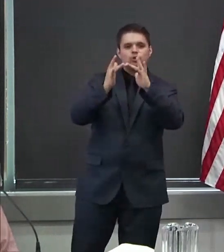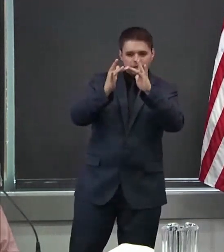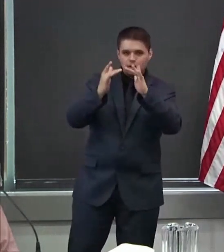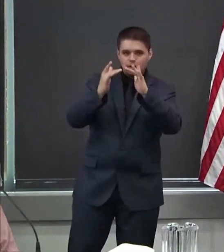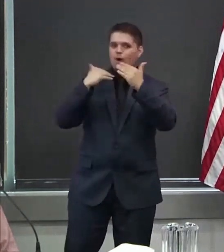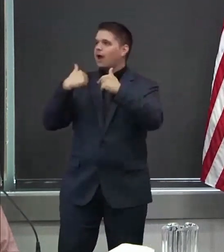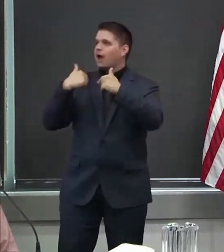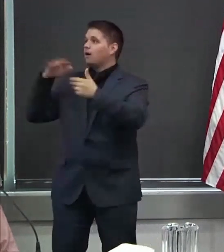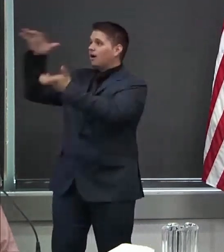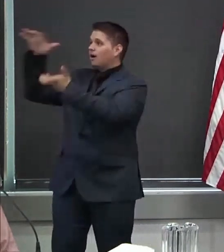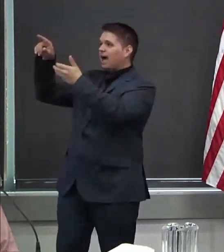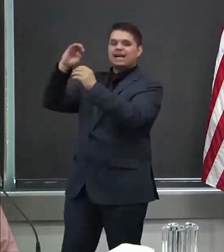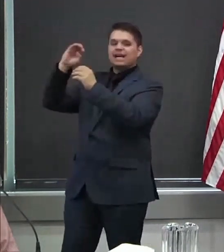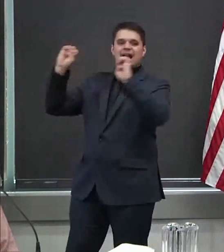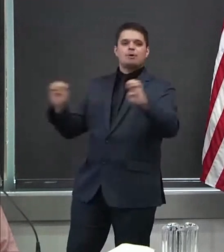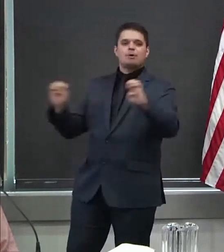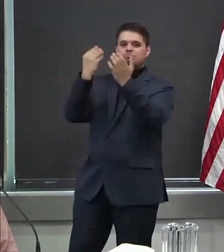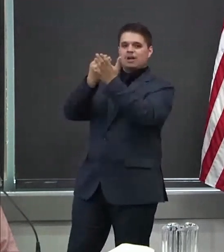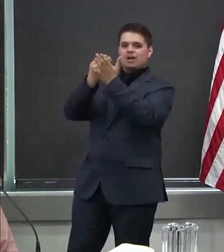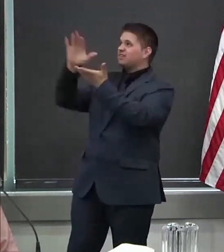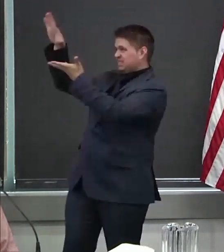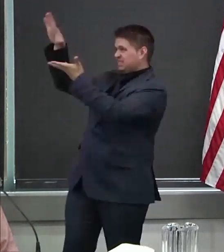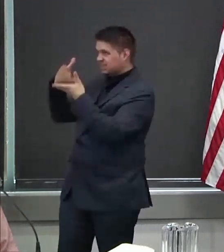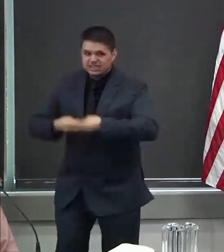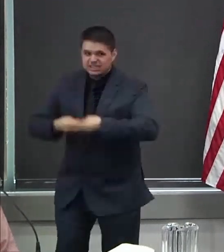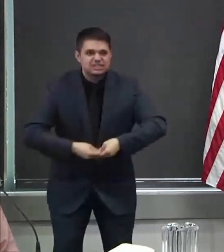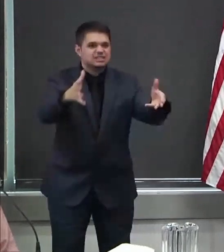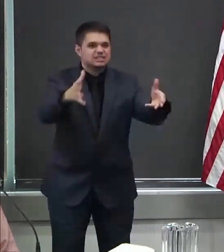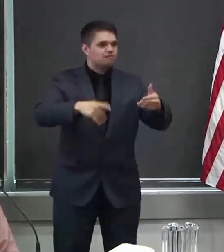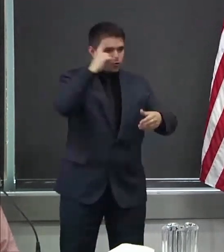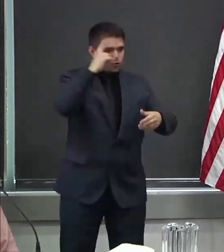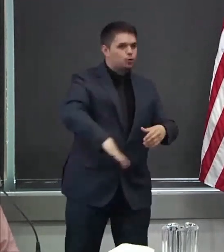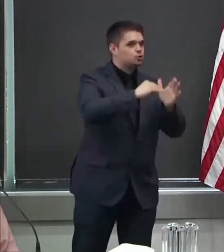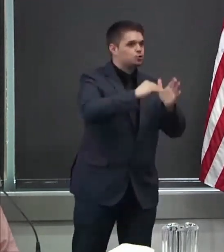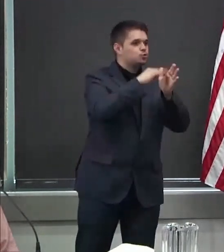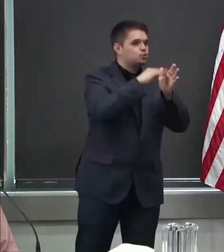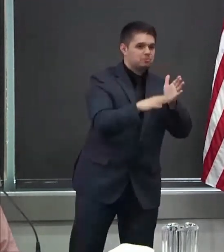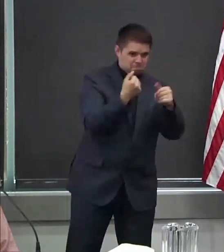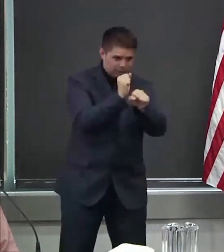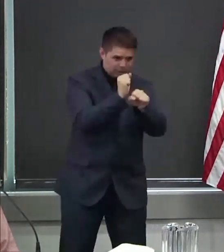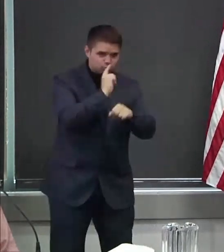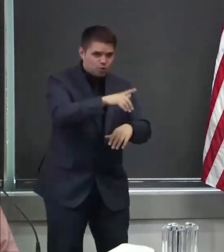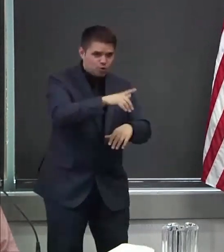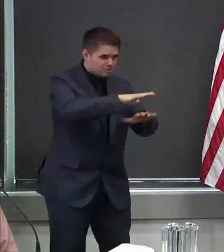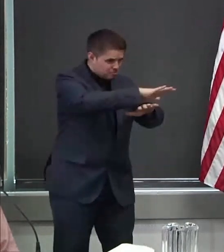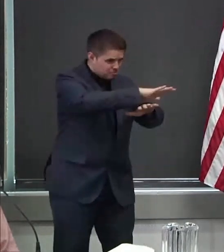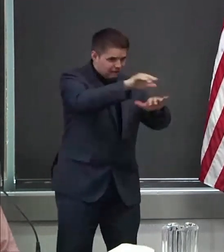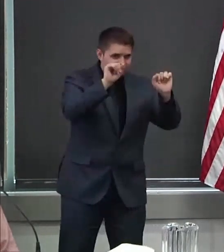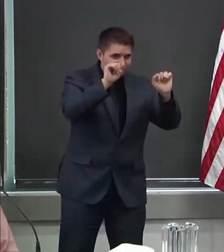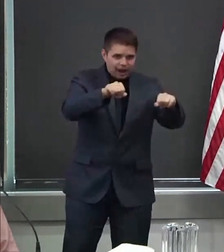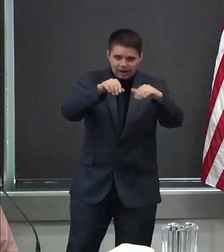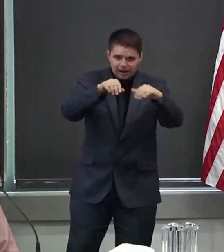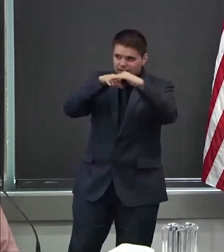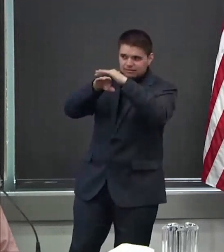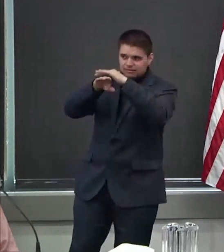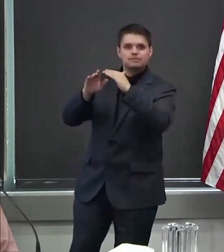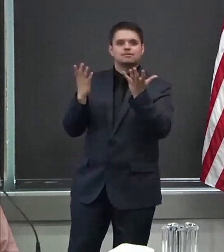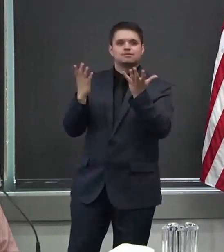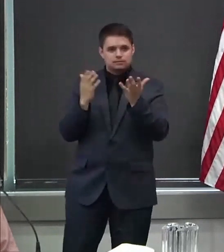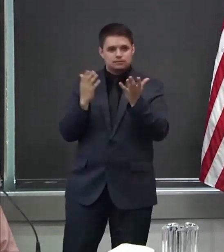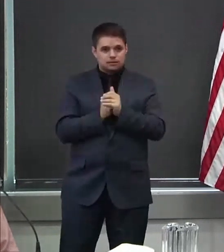partners across the state to make sure that we build a